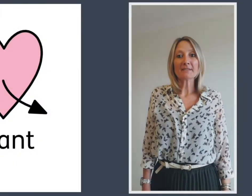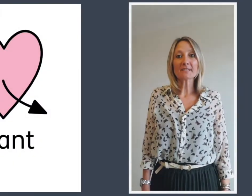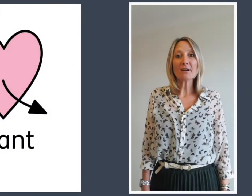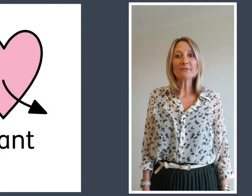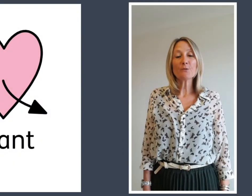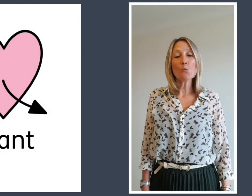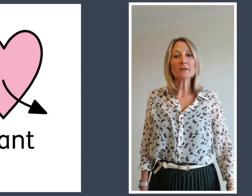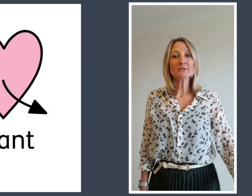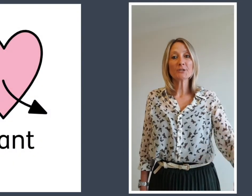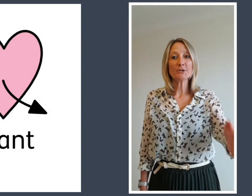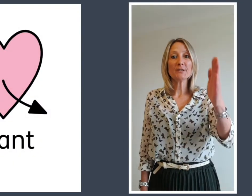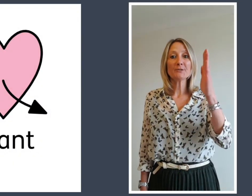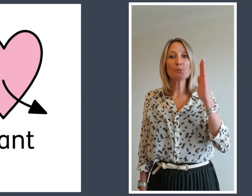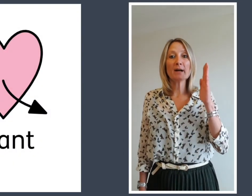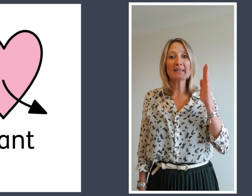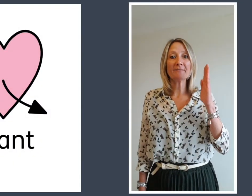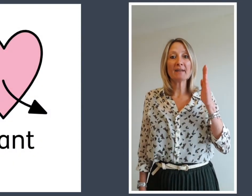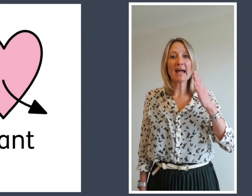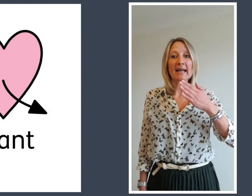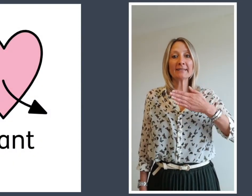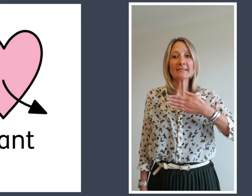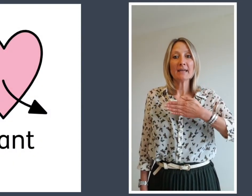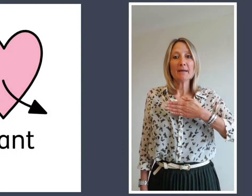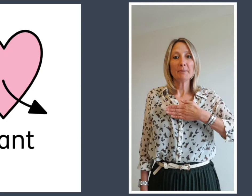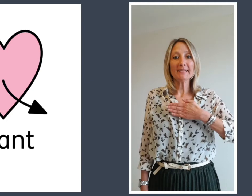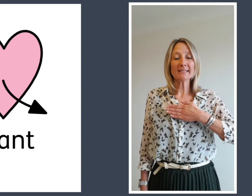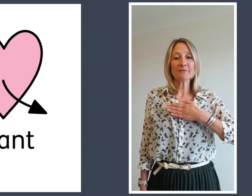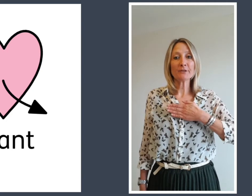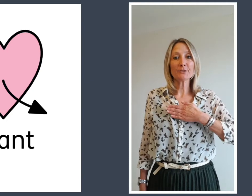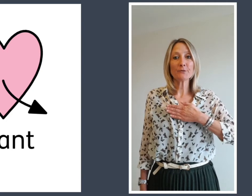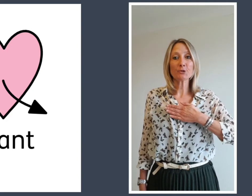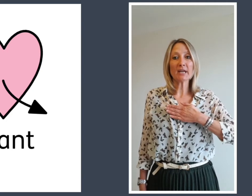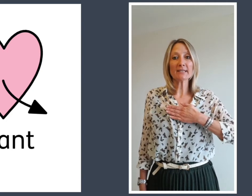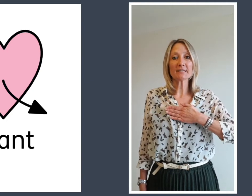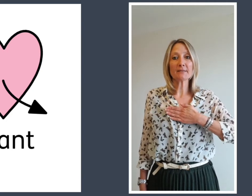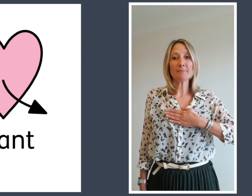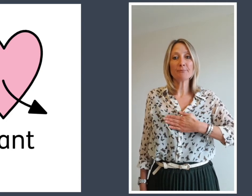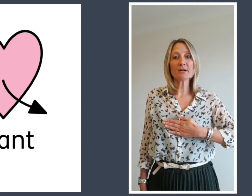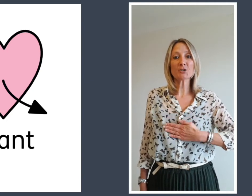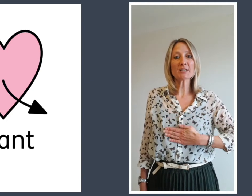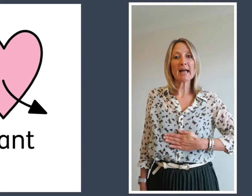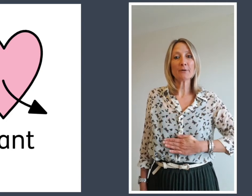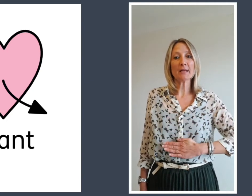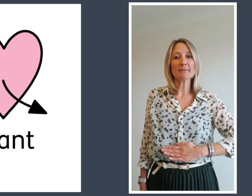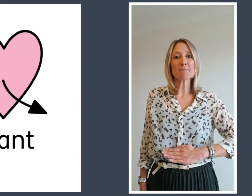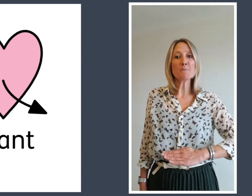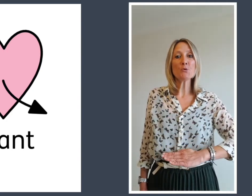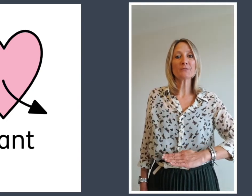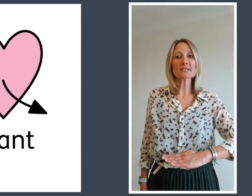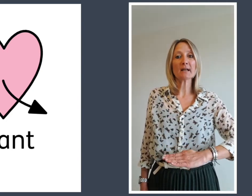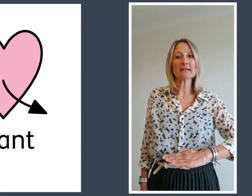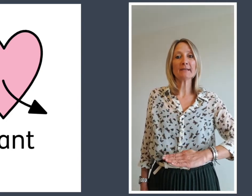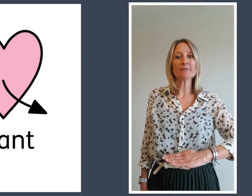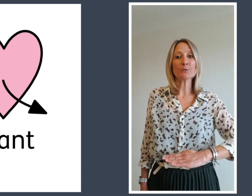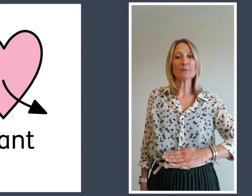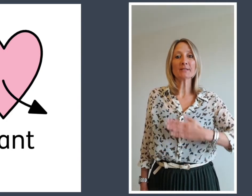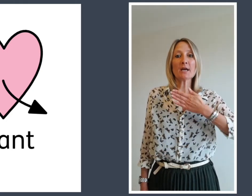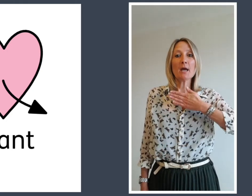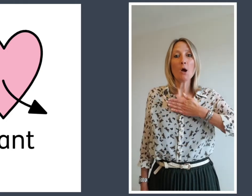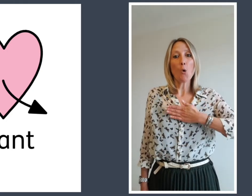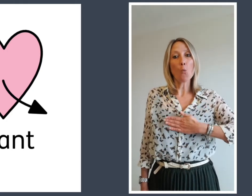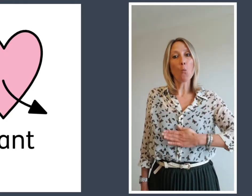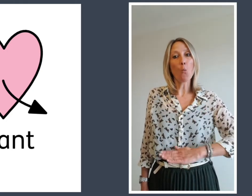The sign for want, you need a working flat hand. Place it in front of your chest and then brush down and move slightly